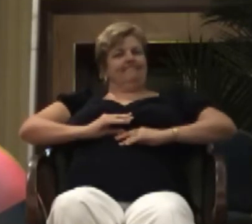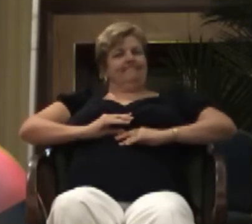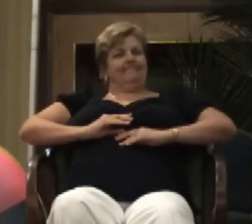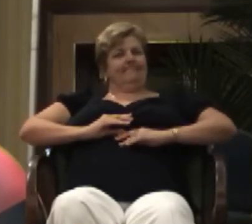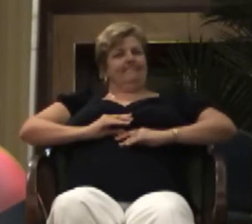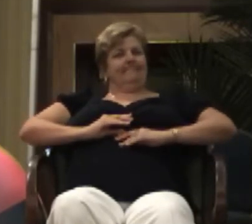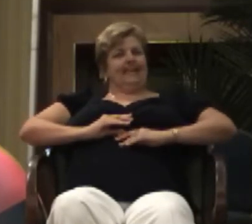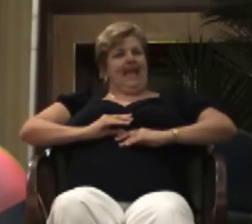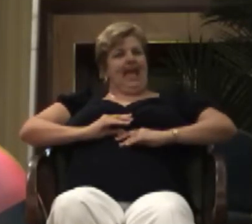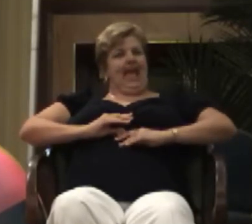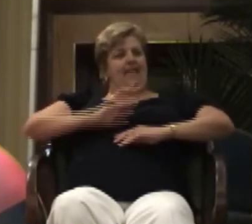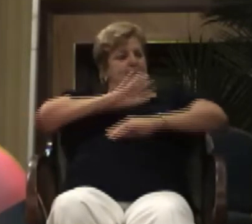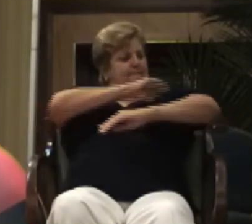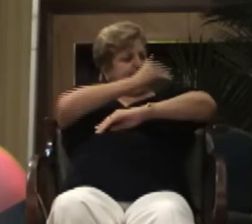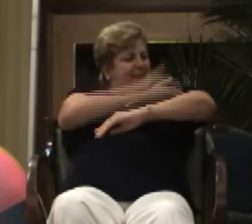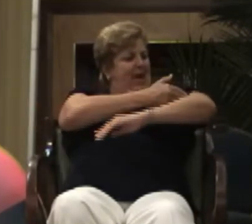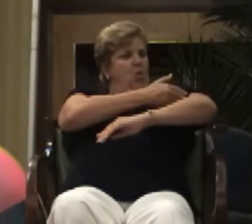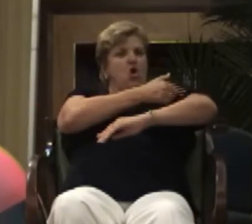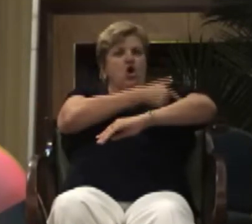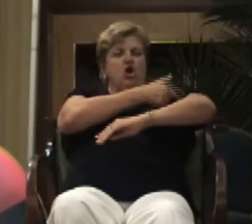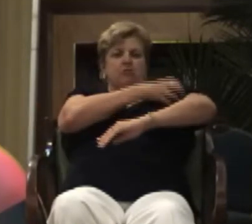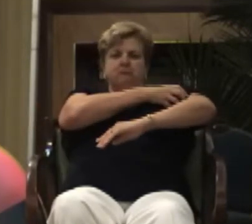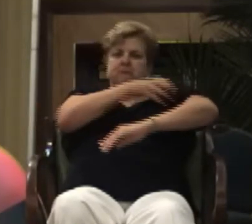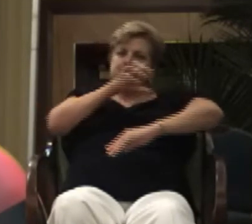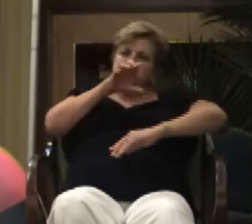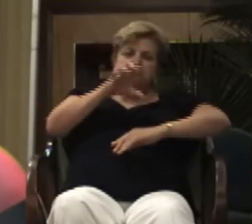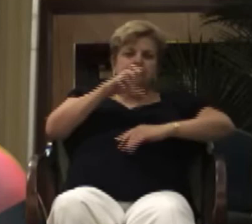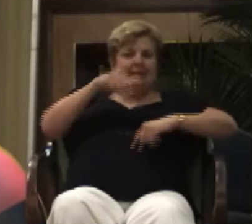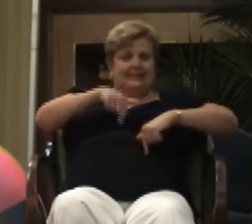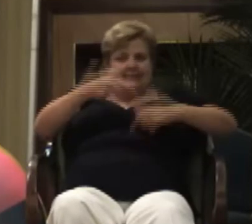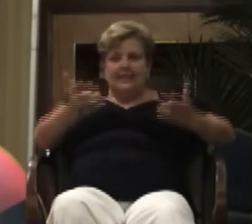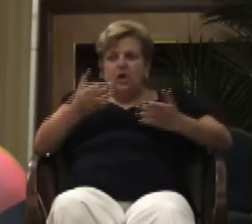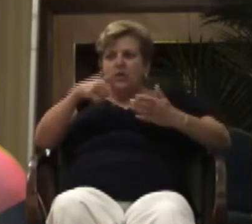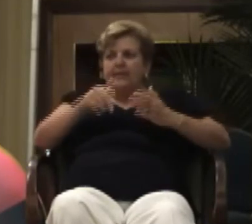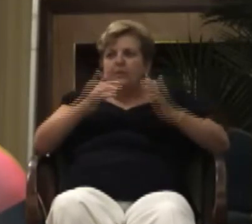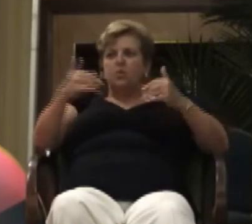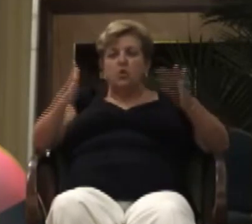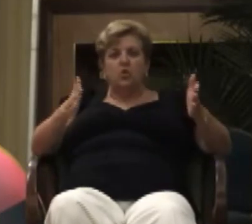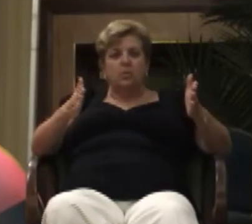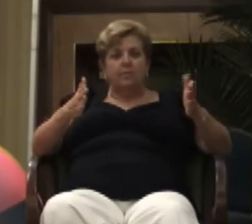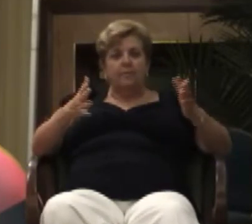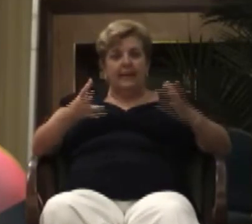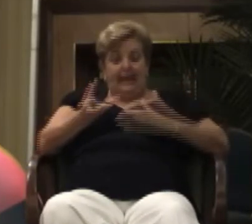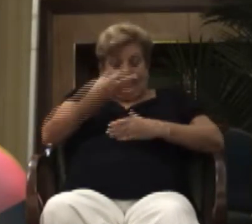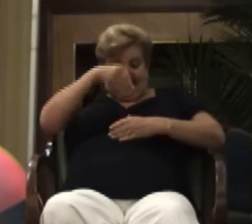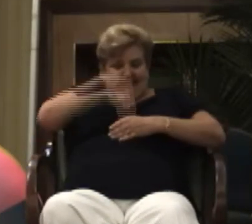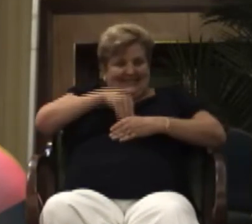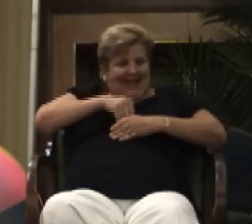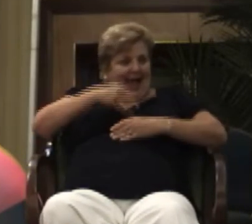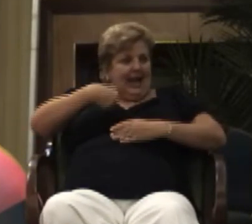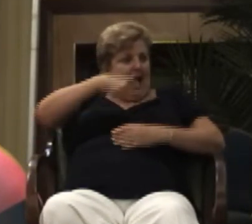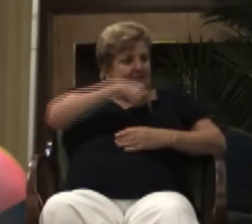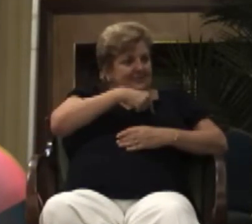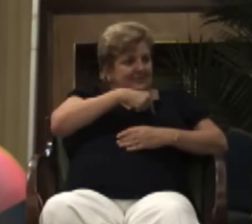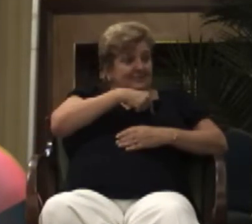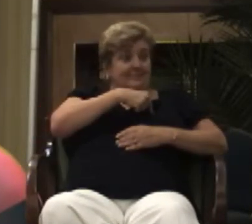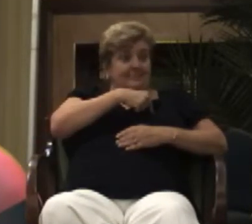is in these rooms. Whether we feel it or whether we don't, it's in us. It's in us. And I feel it.